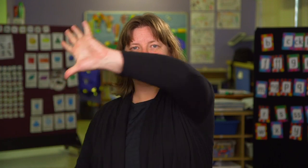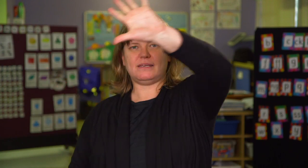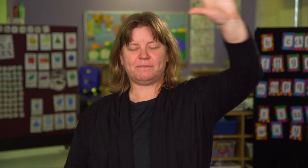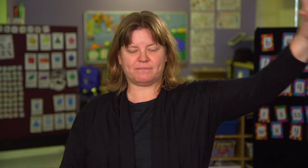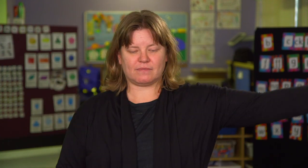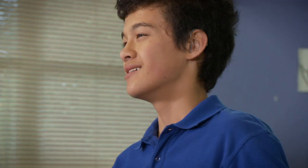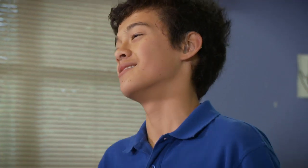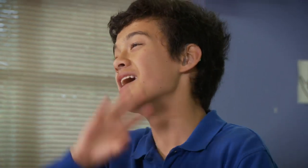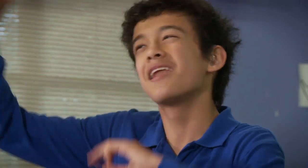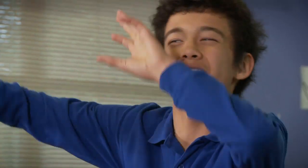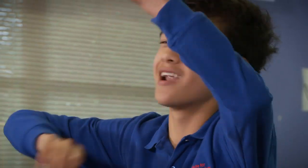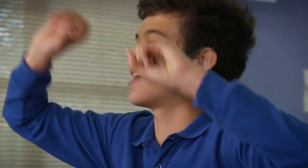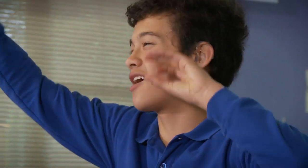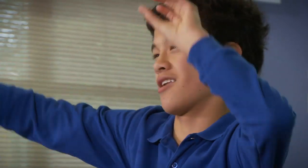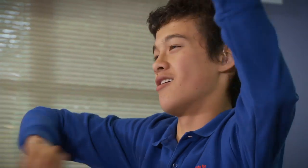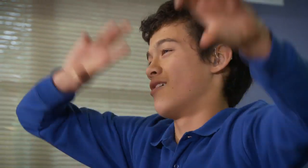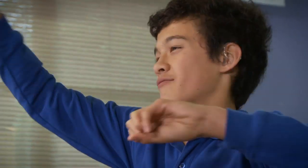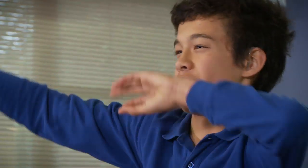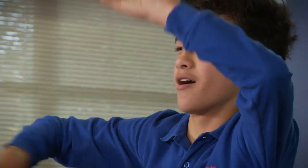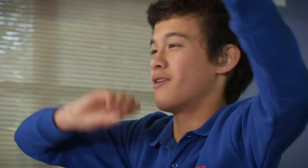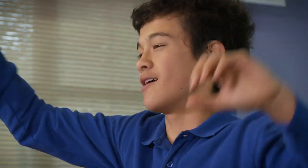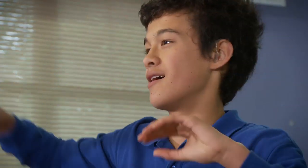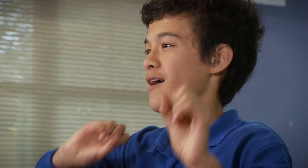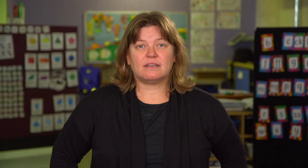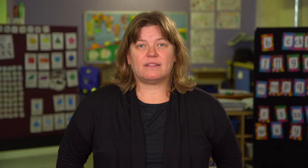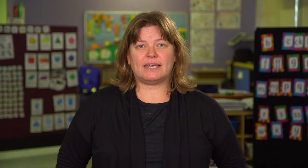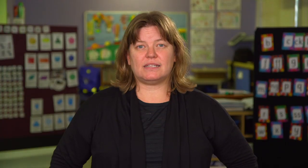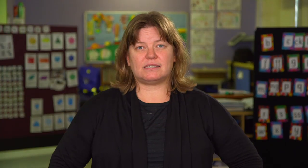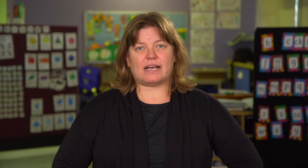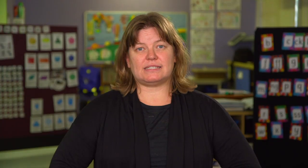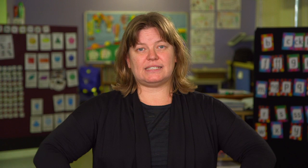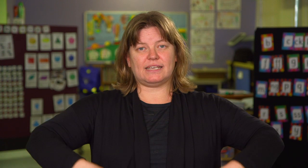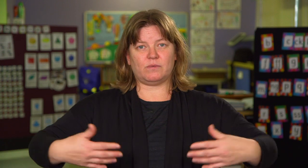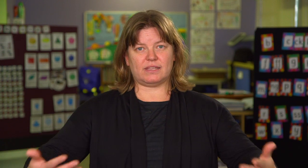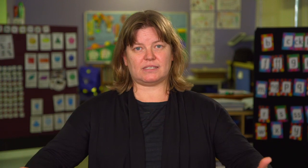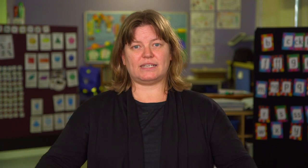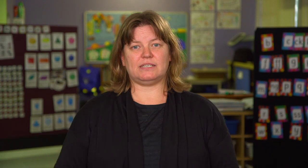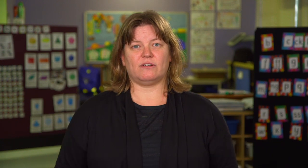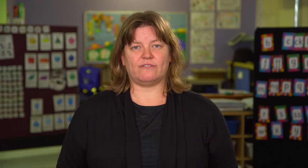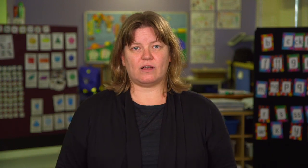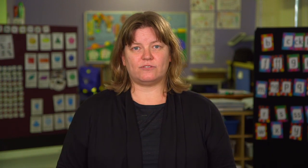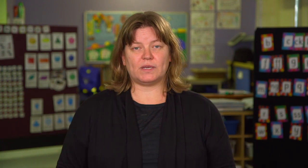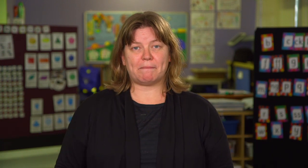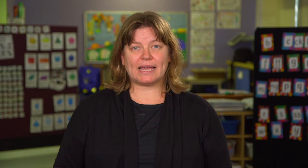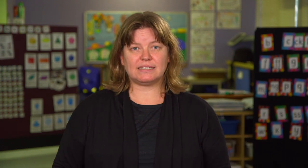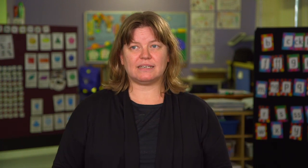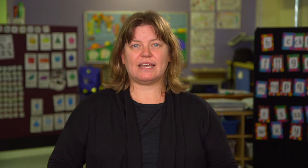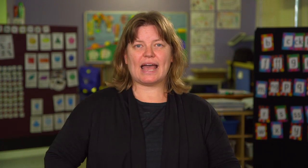harmony. Singing colours all around, the kids are sticking with this idea of doing a painting